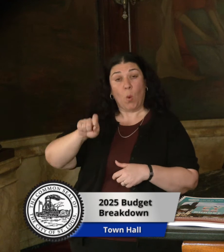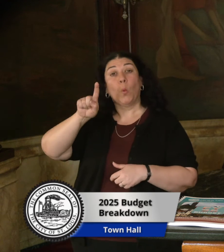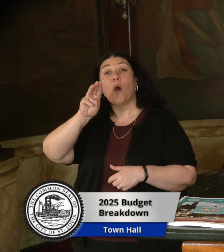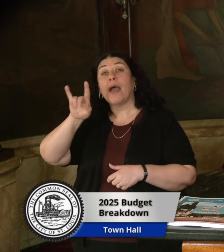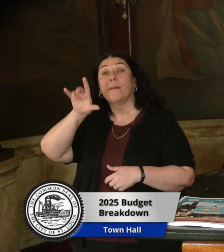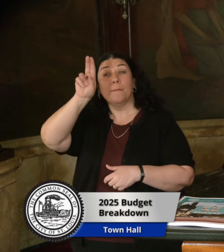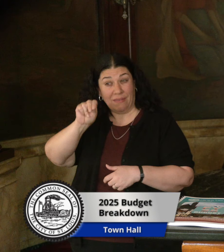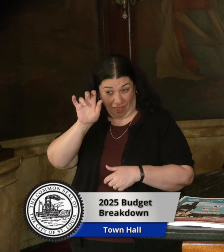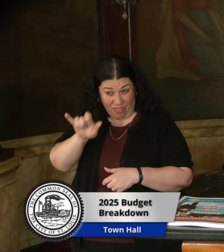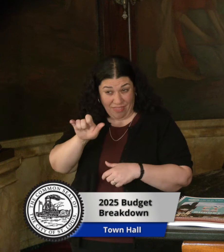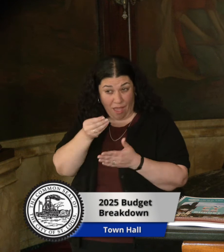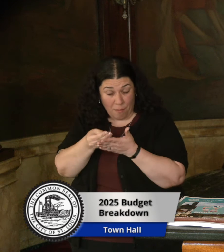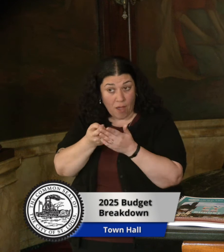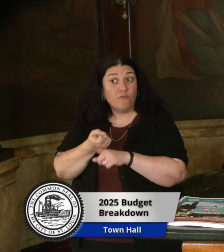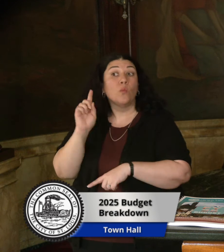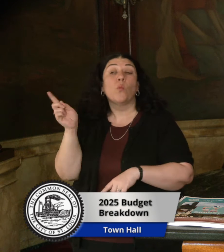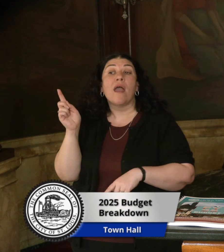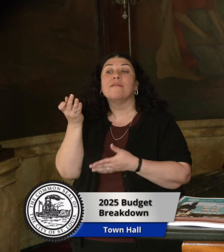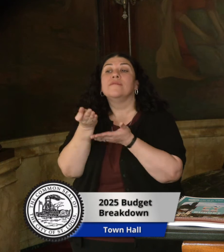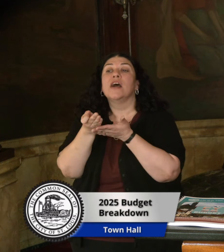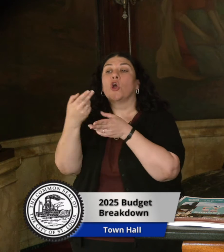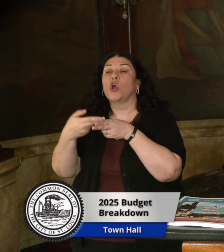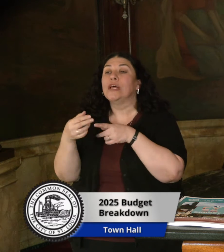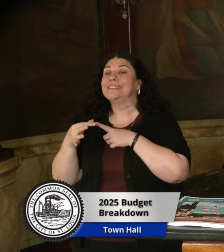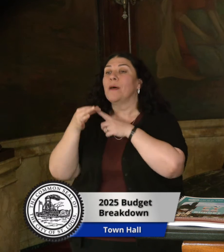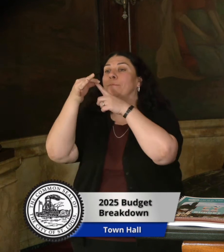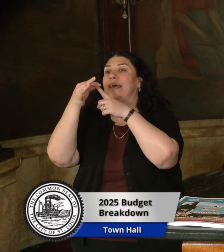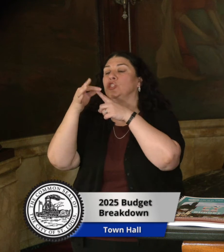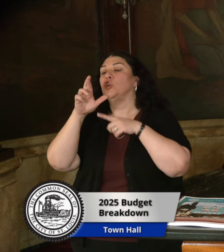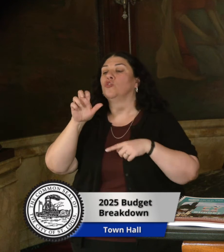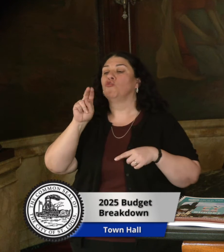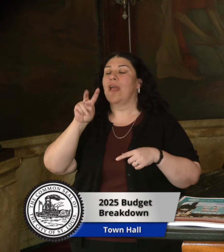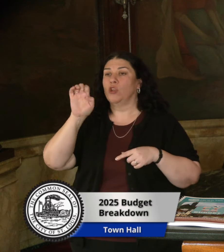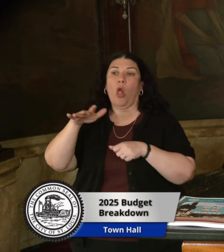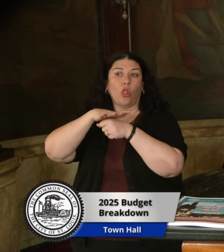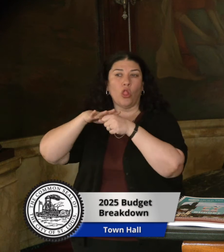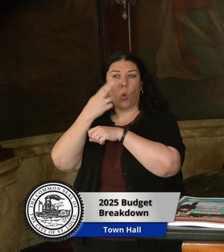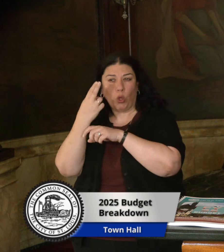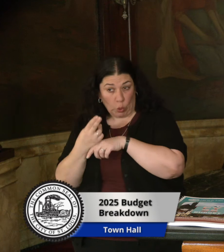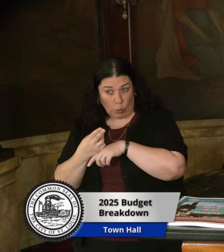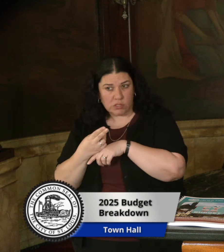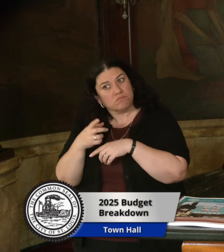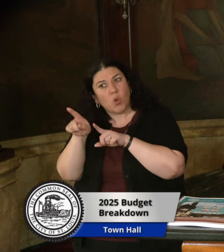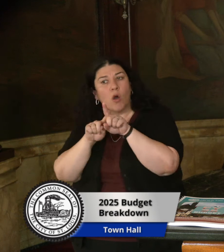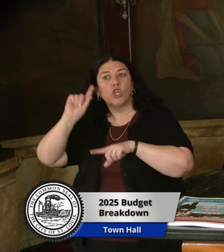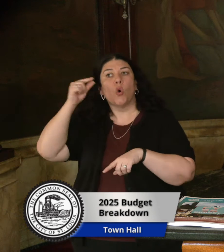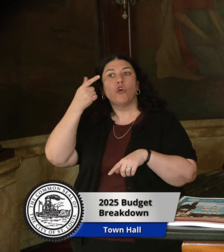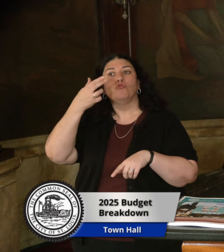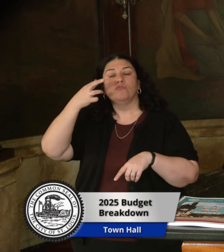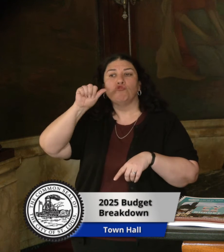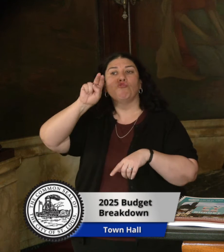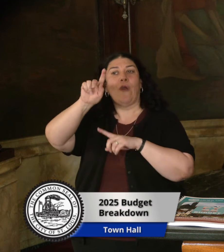$445.1 million, comes from a fund we call special revenue or local use tax or grants that come from the state and